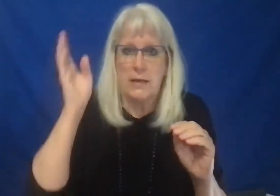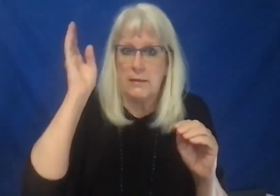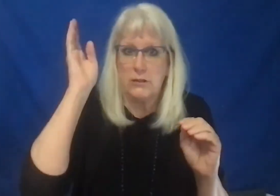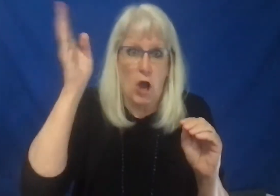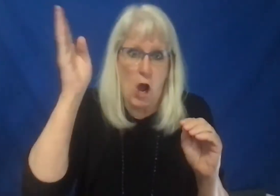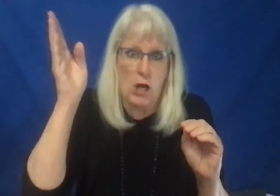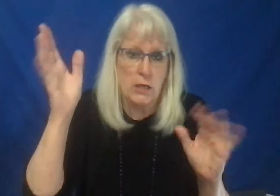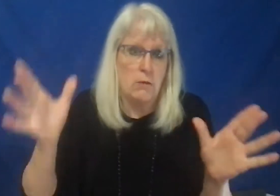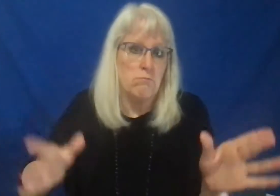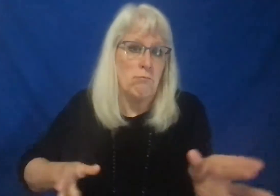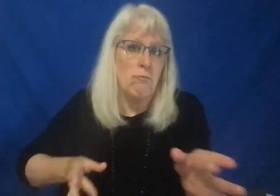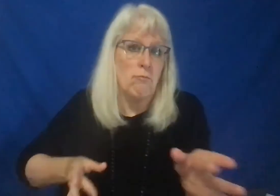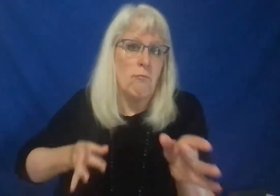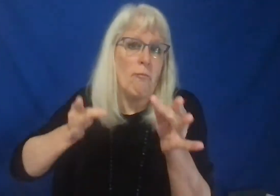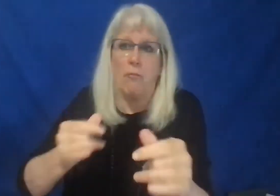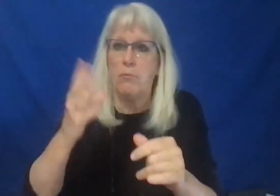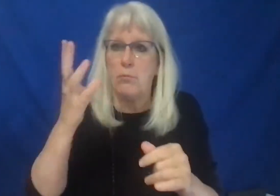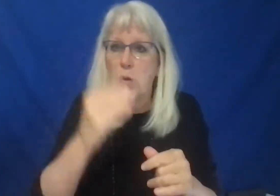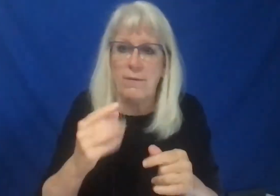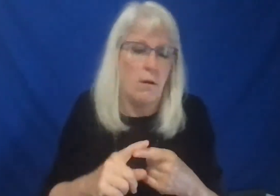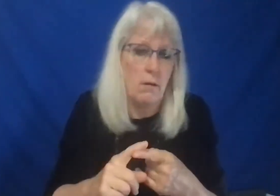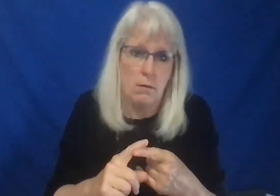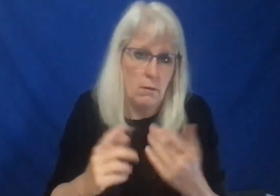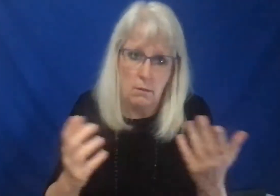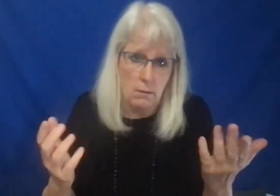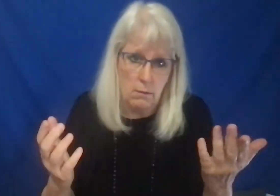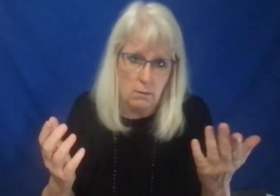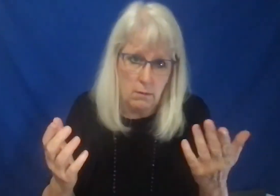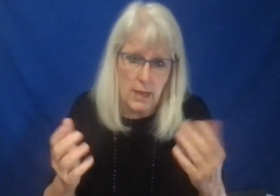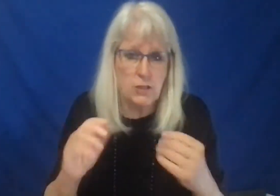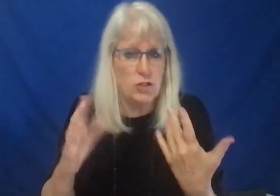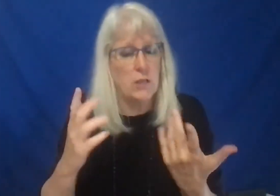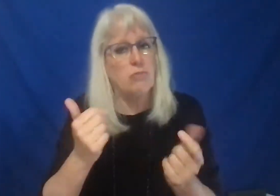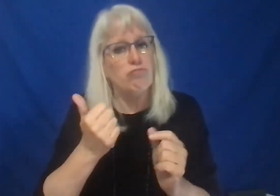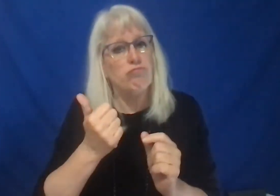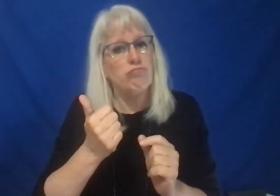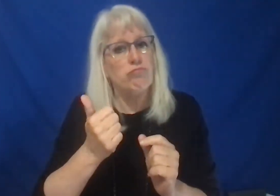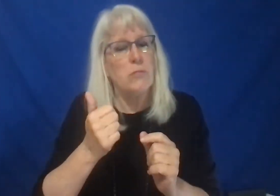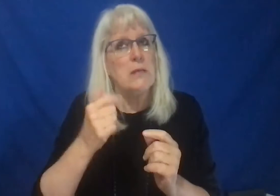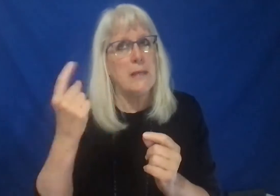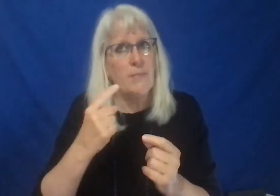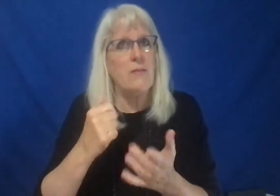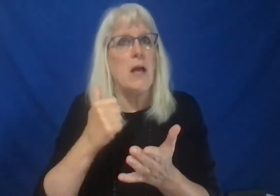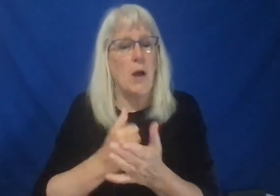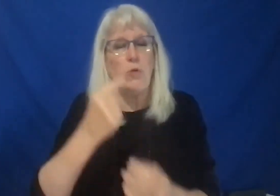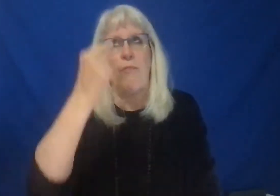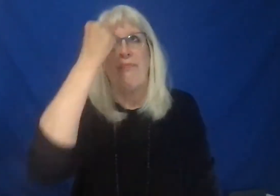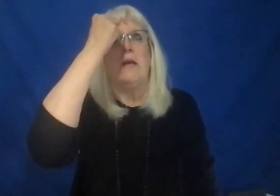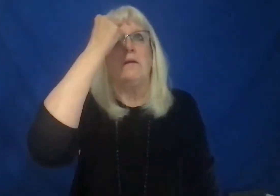that. I want it to be a very practical talk so that when you leave here today, maybe you can grasp